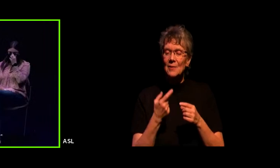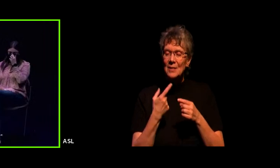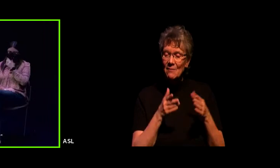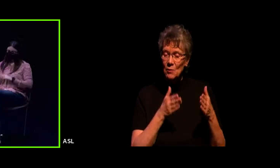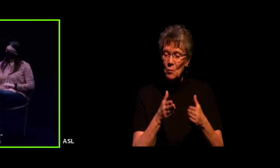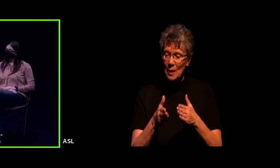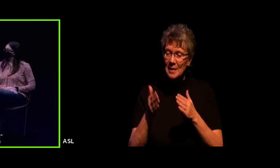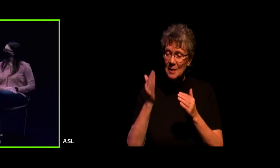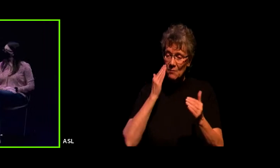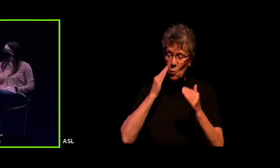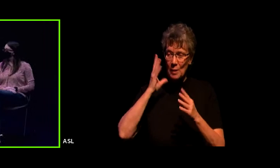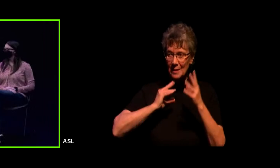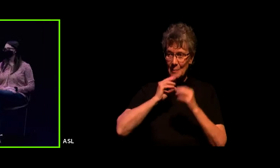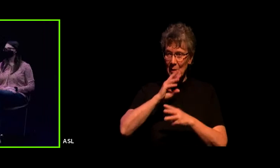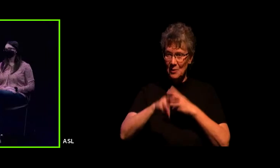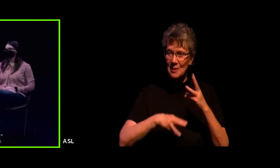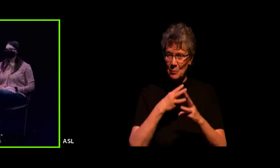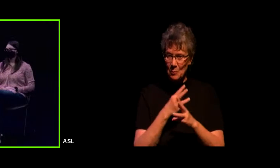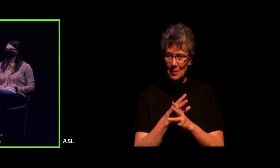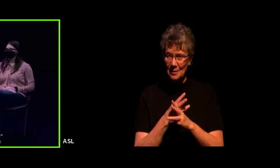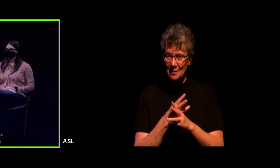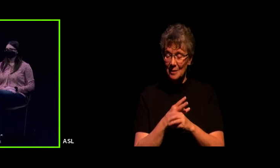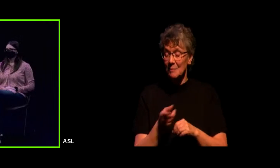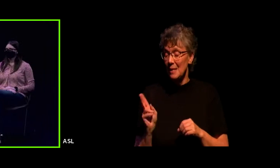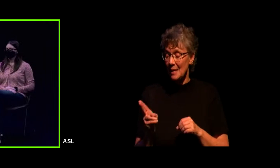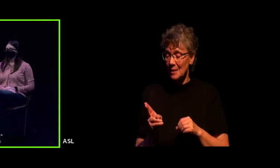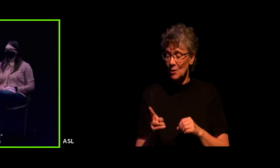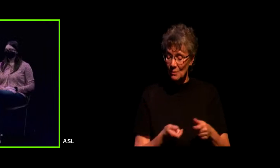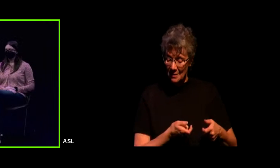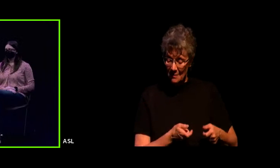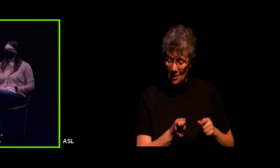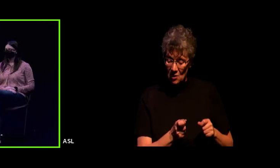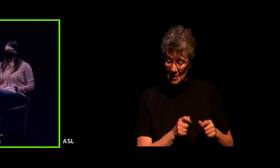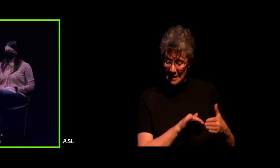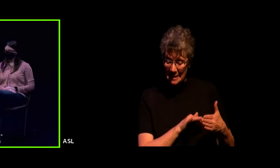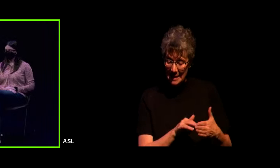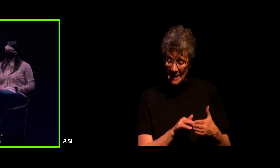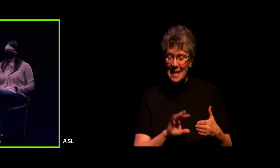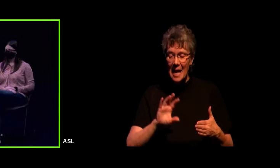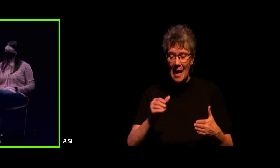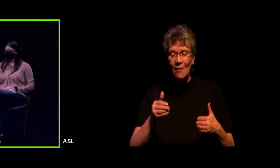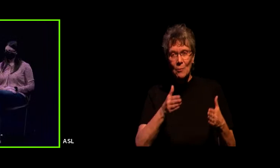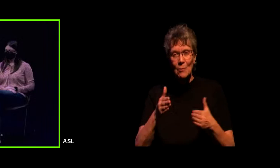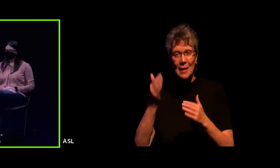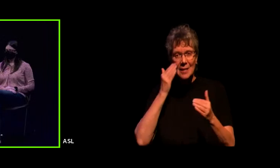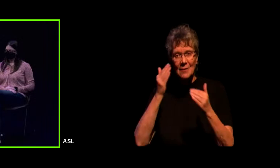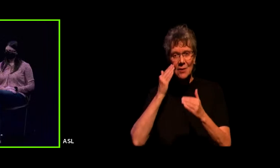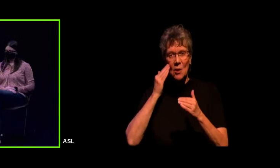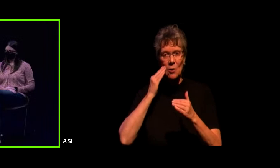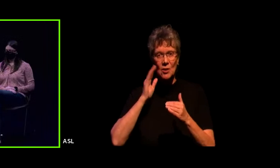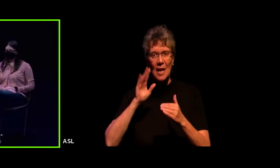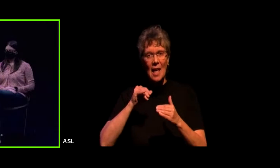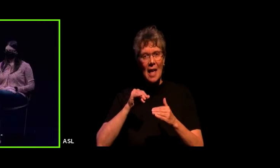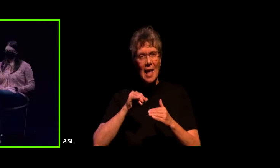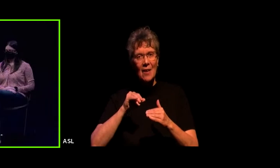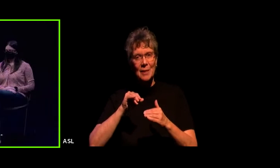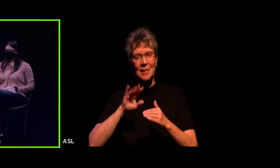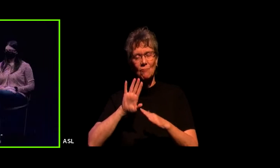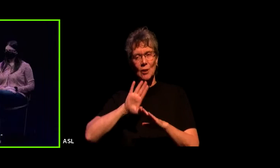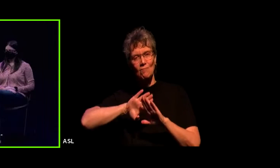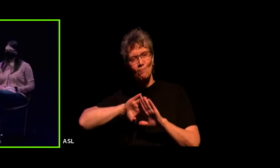and the history of colonialism is that many of those others have been suppressed, have been diminished, have been called myth and story and not